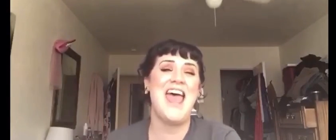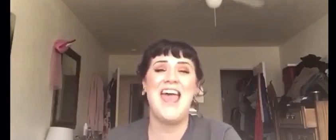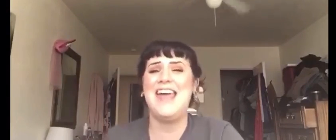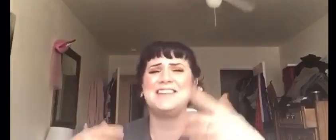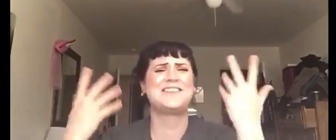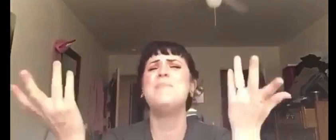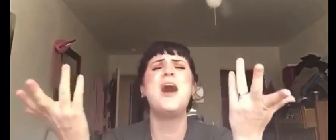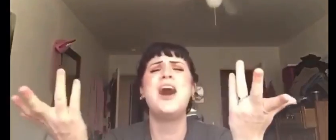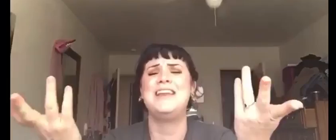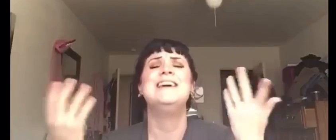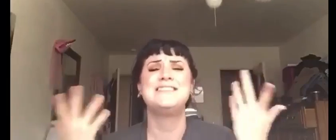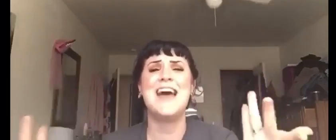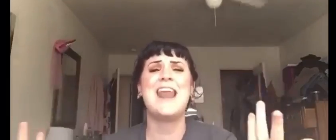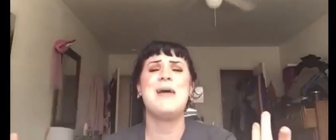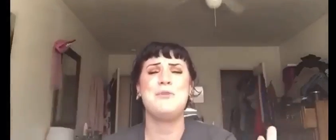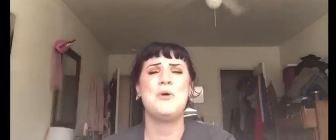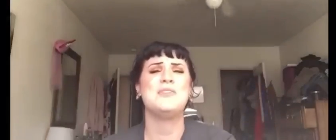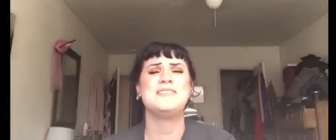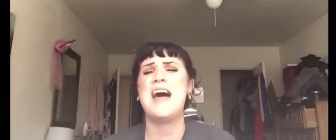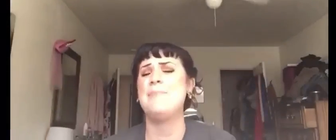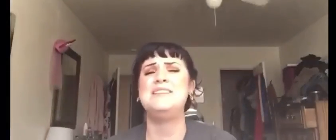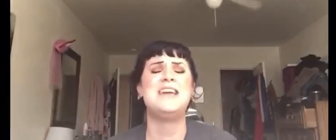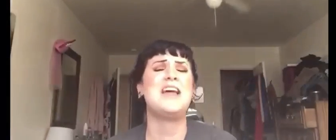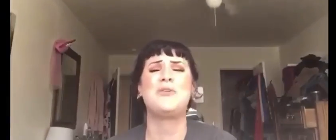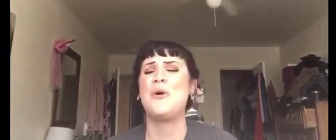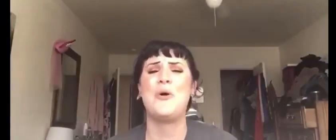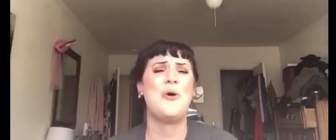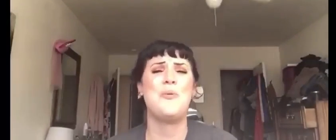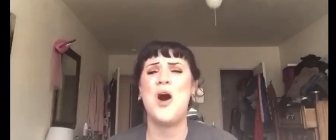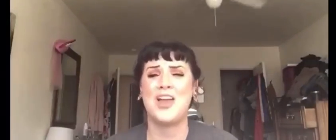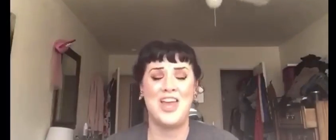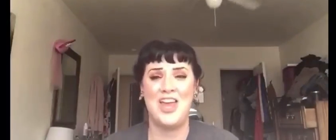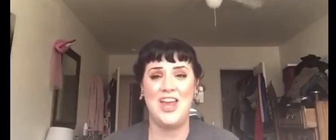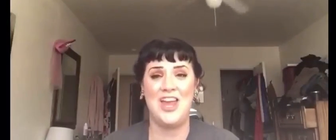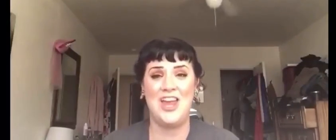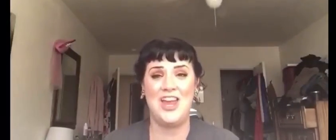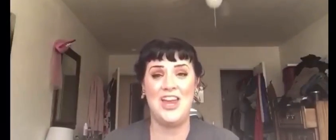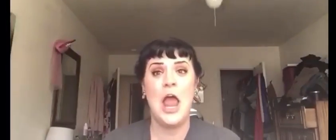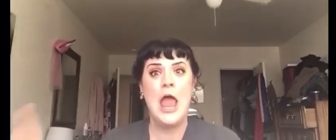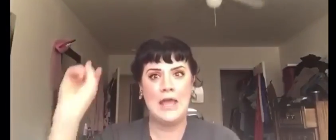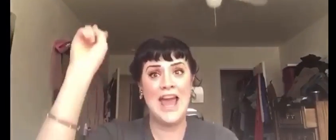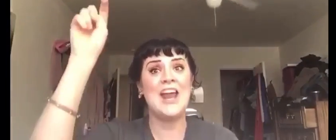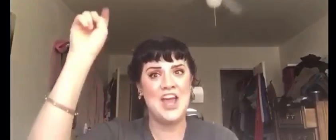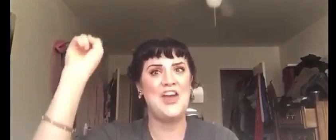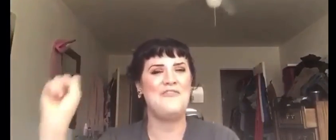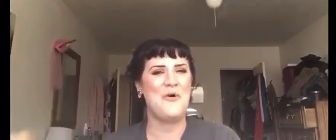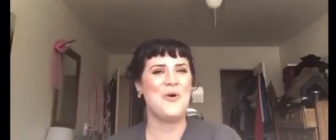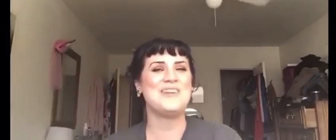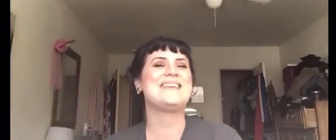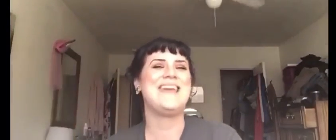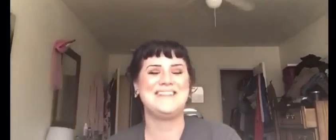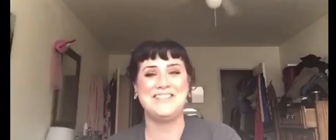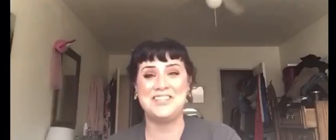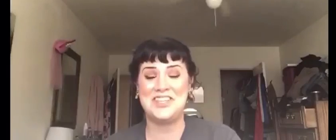whities. Come on! Tonight I'm yours. I'm the dead girl walking. Get on all fours. Kiss this dead